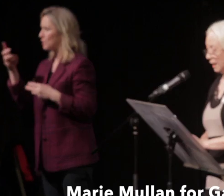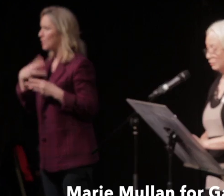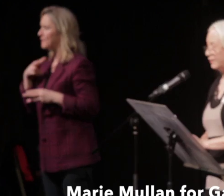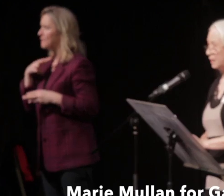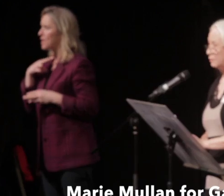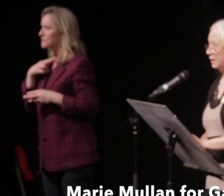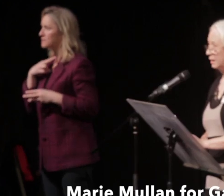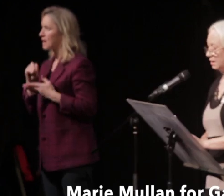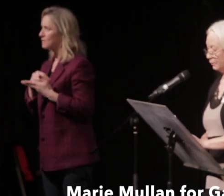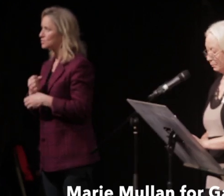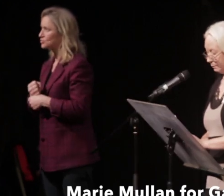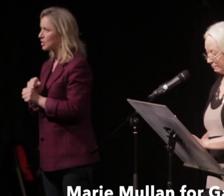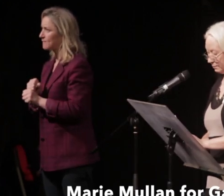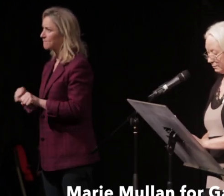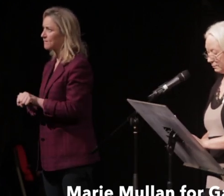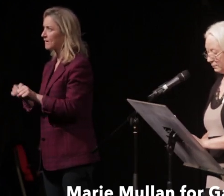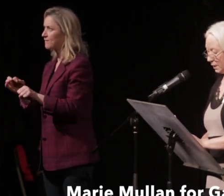voices had to fight to be heard.